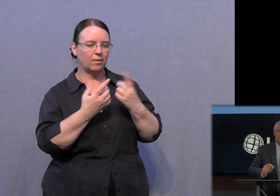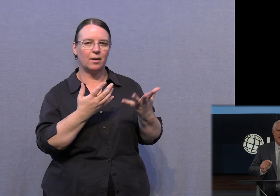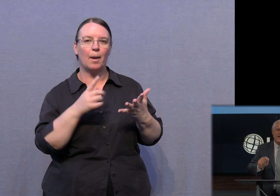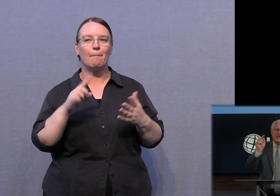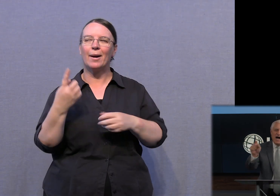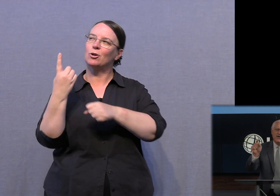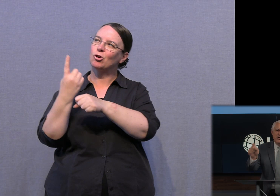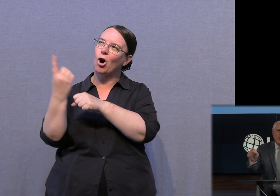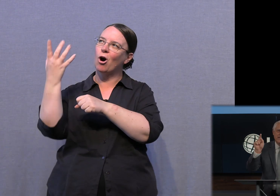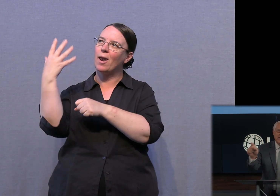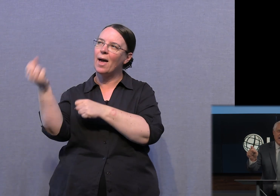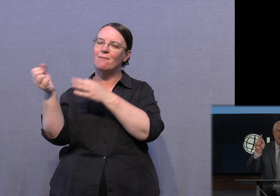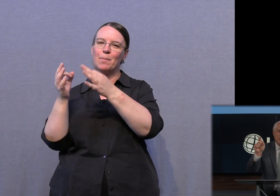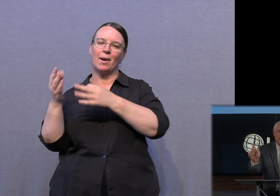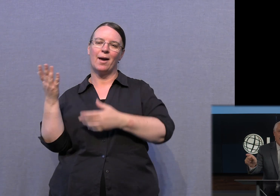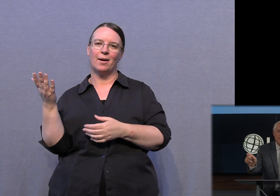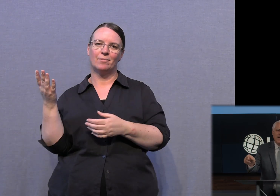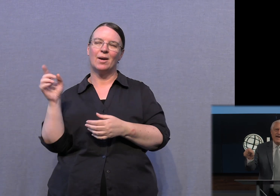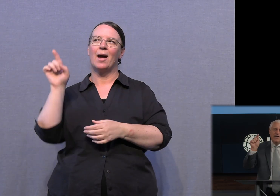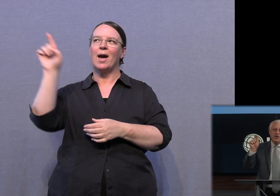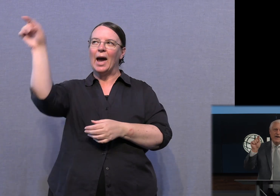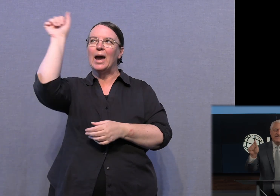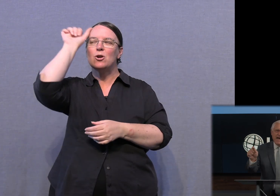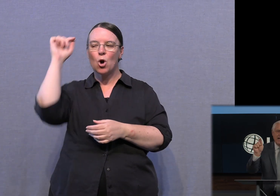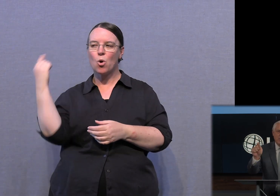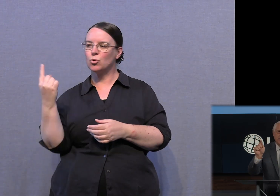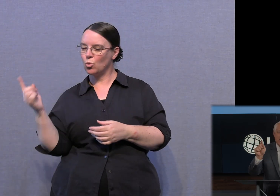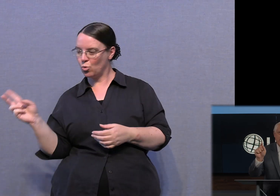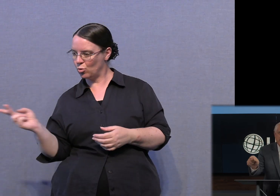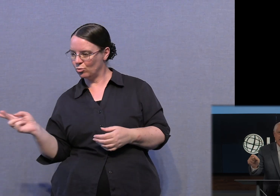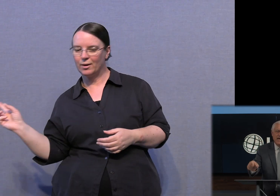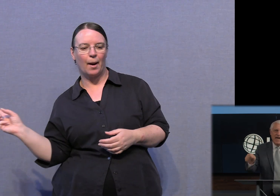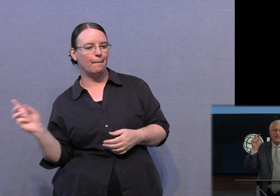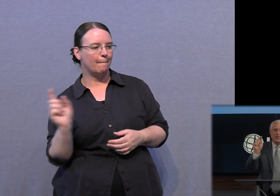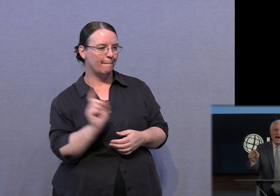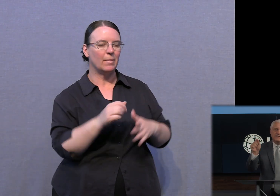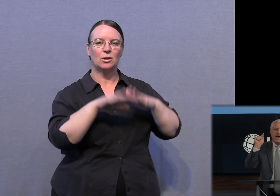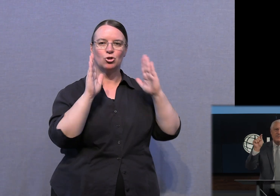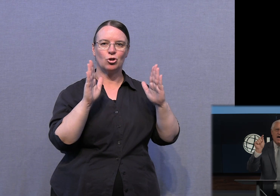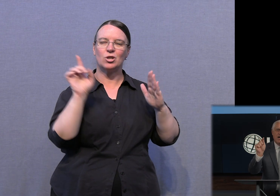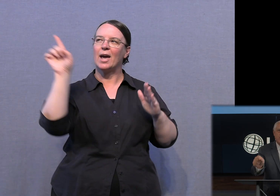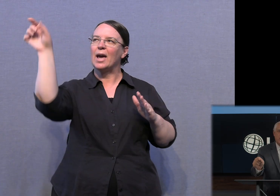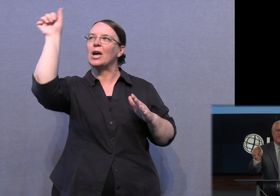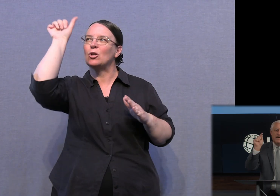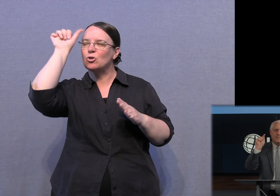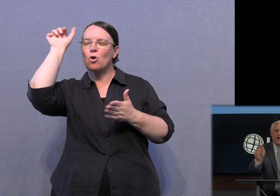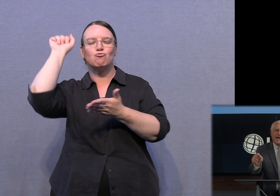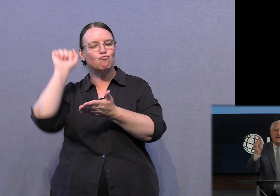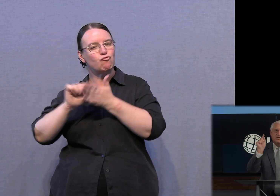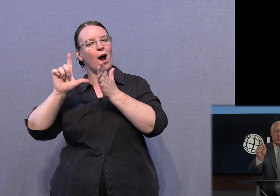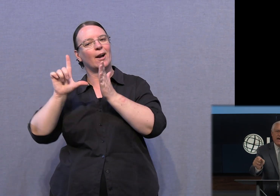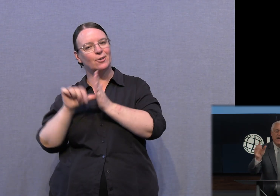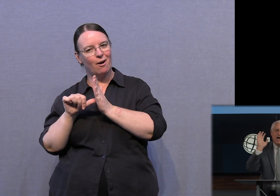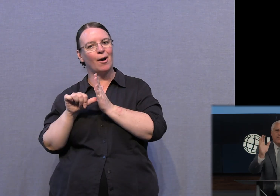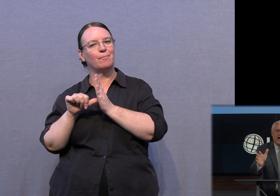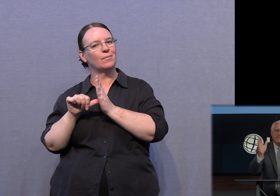a plan. God knew exactly who would come. He knew exactly what they would need. At the right time, God moved in a